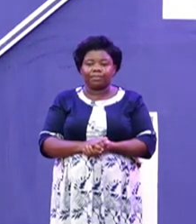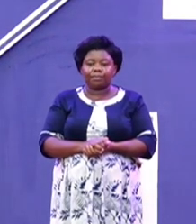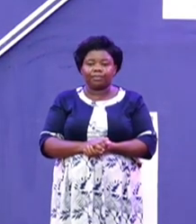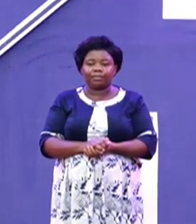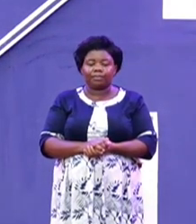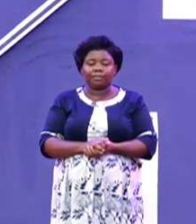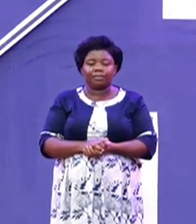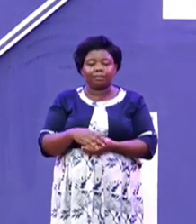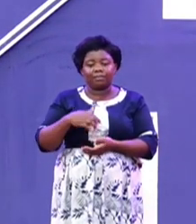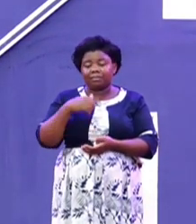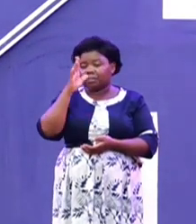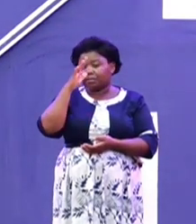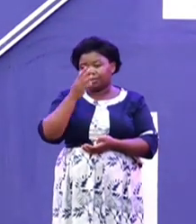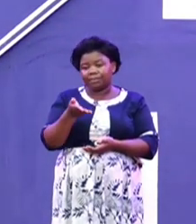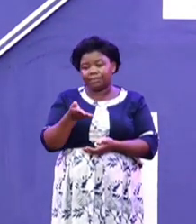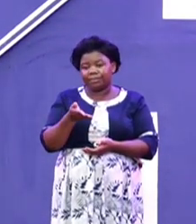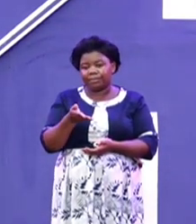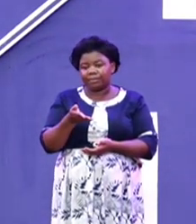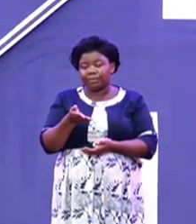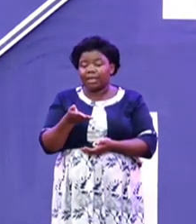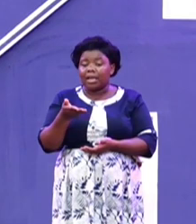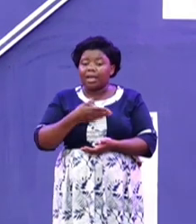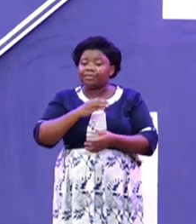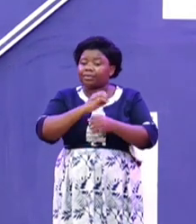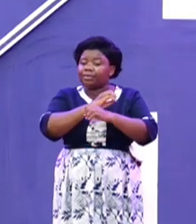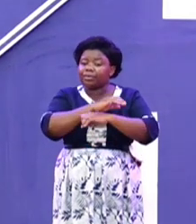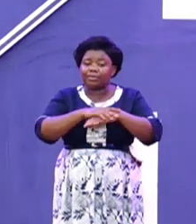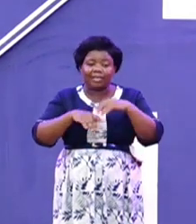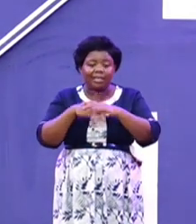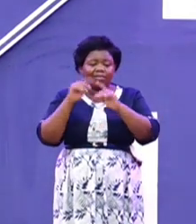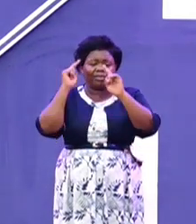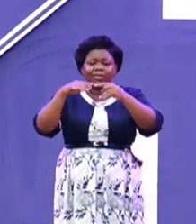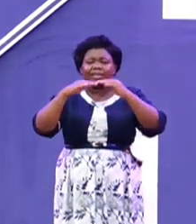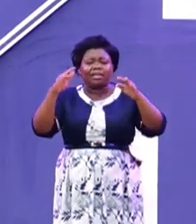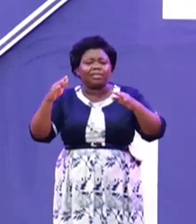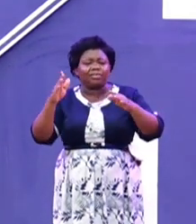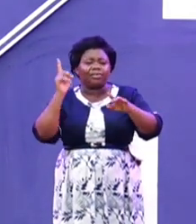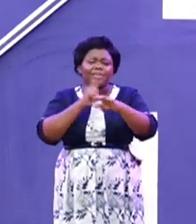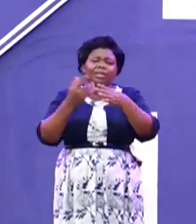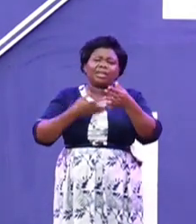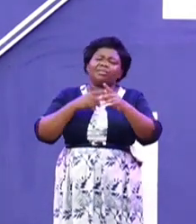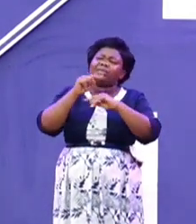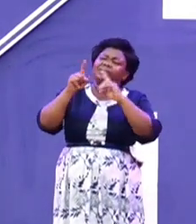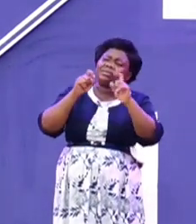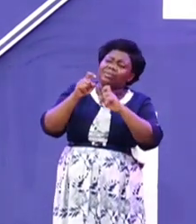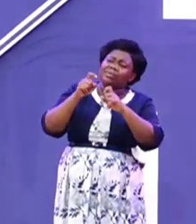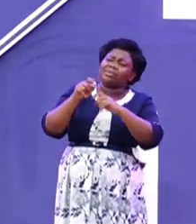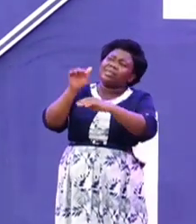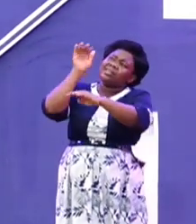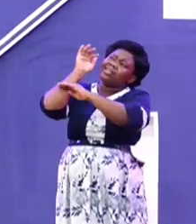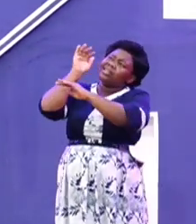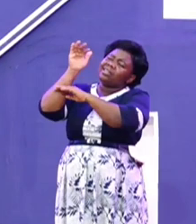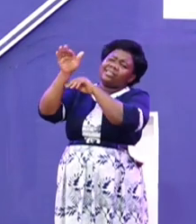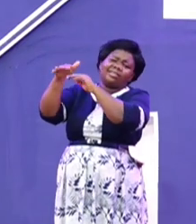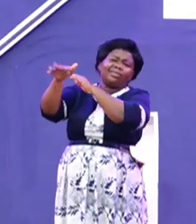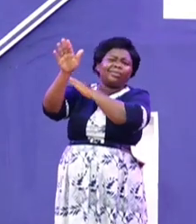Nimbi. Am I lying? Totuukanga kwa kaseera n'ofuna ekibuzo n'ogamba naye lwaki nze ddala Mukama. Haven't you ever gotten